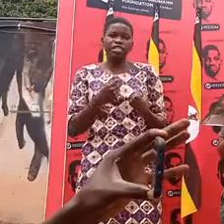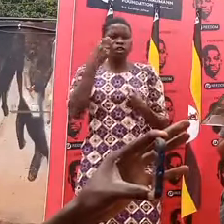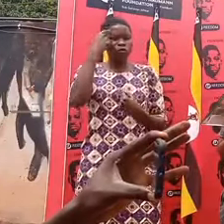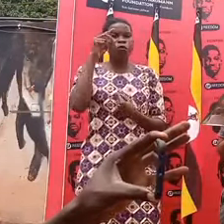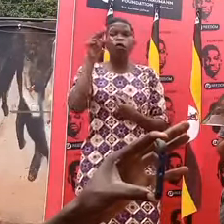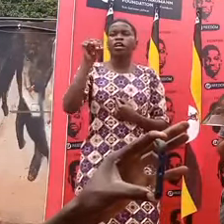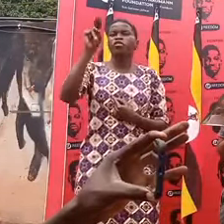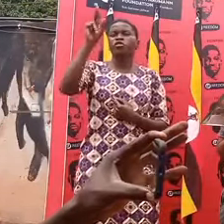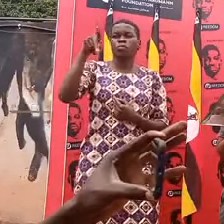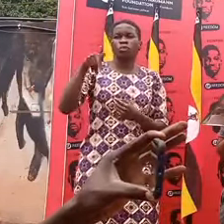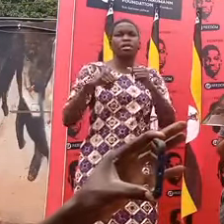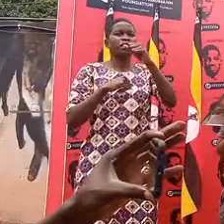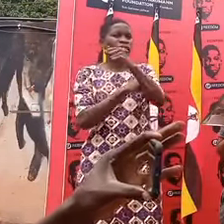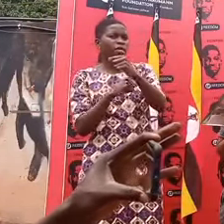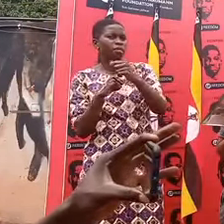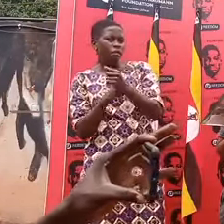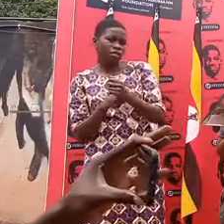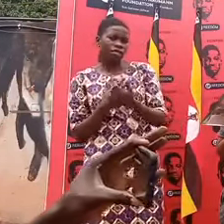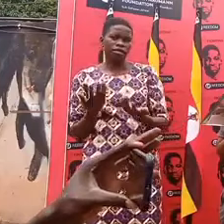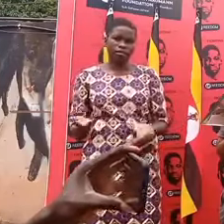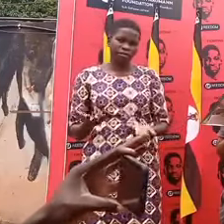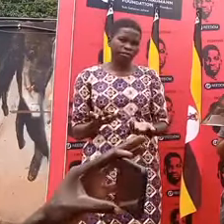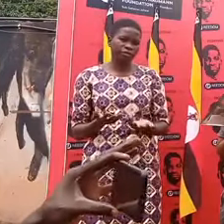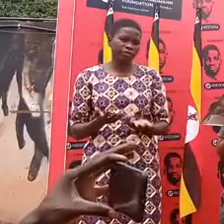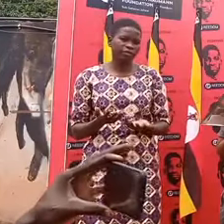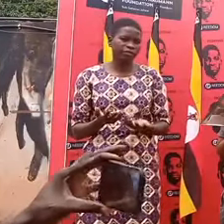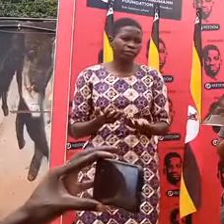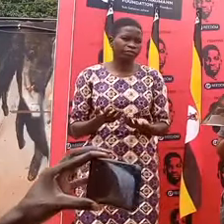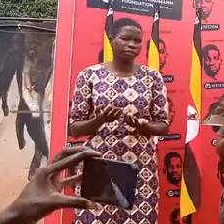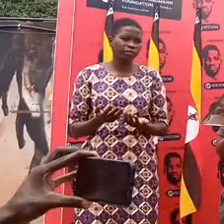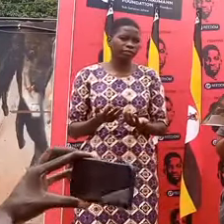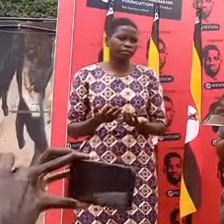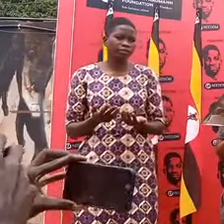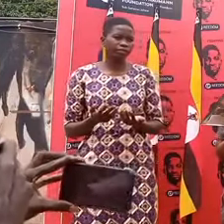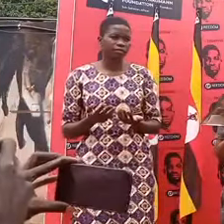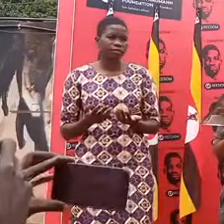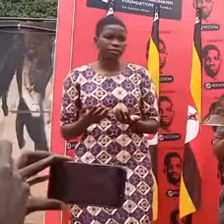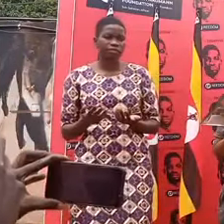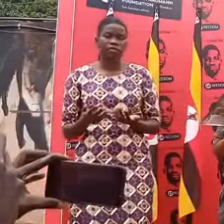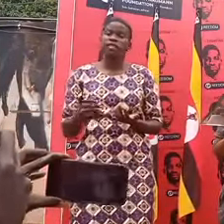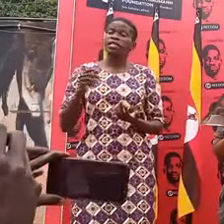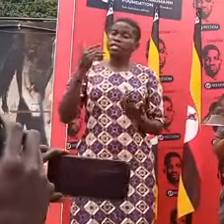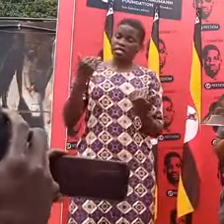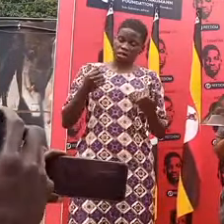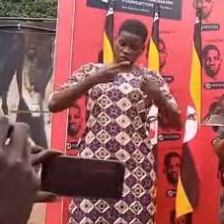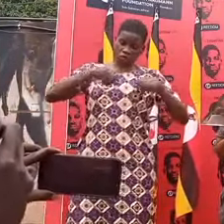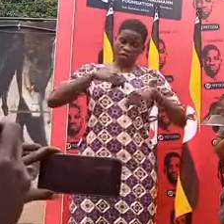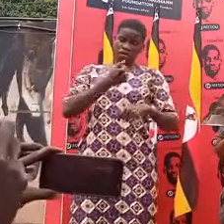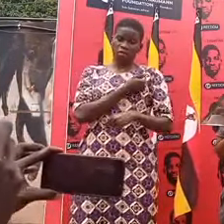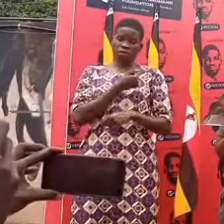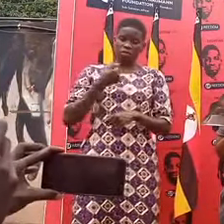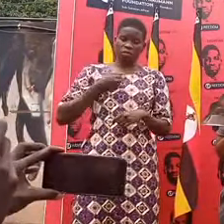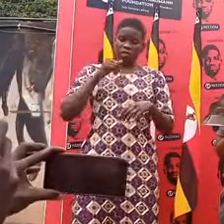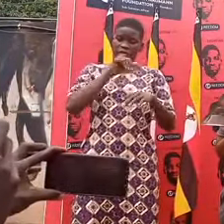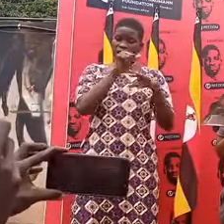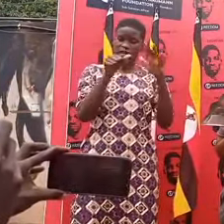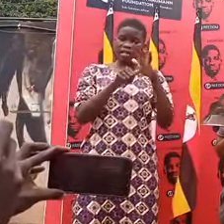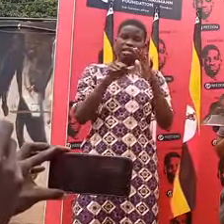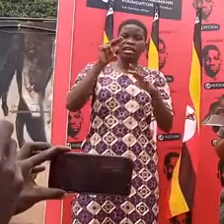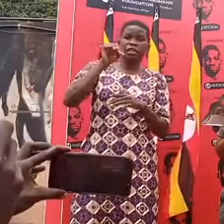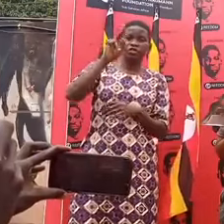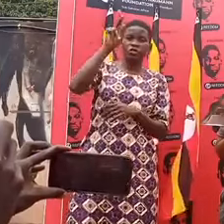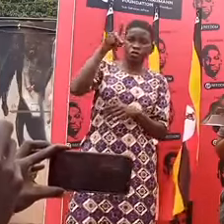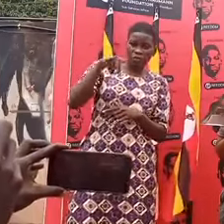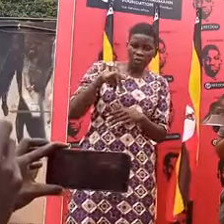National Unity Platform or People Power supporters. As the women in NUP, combining